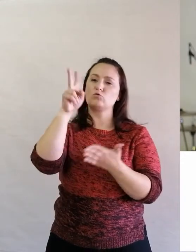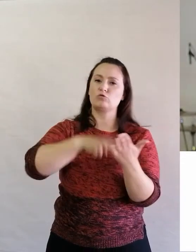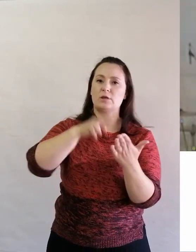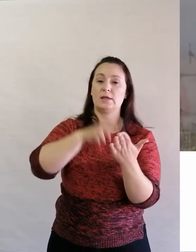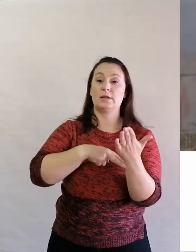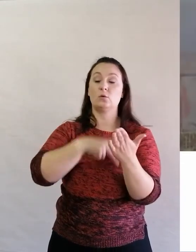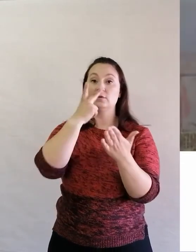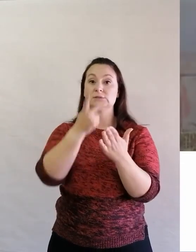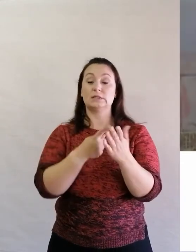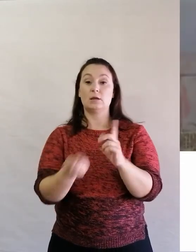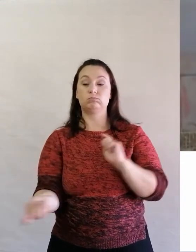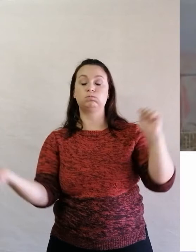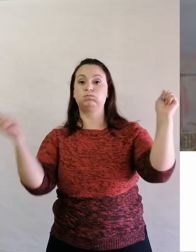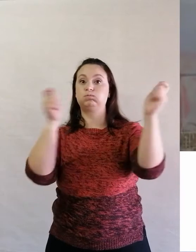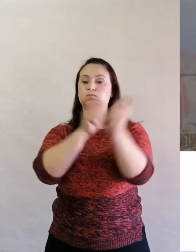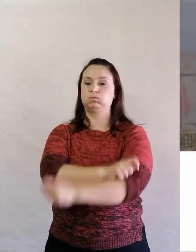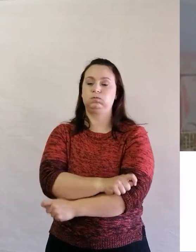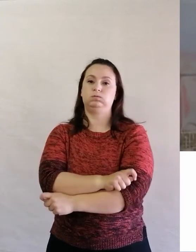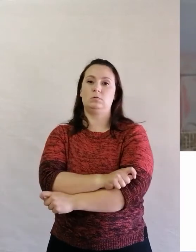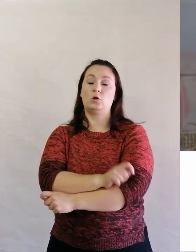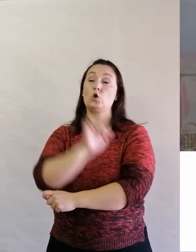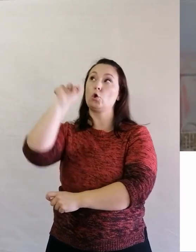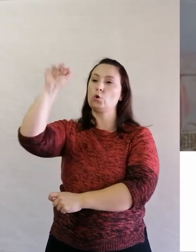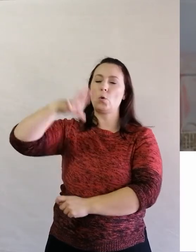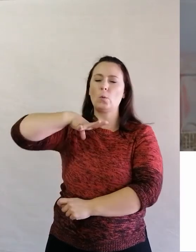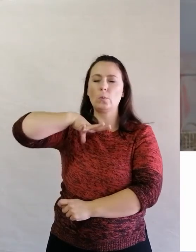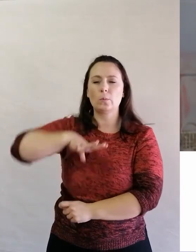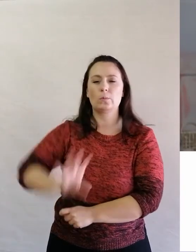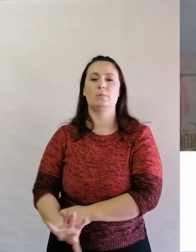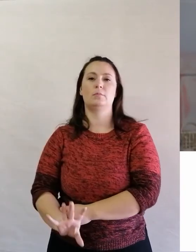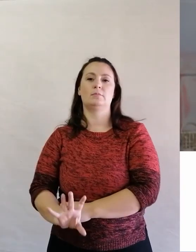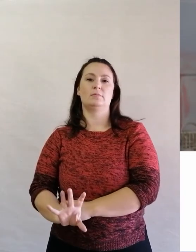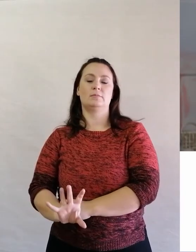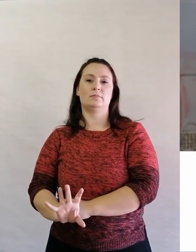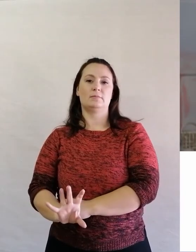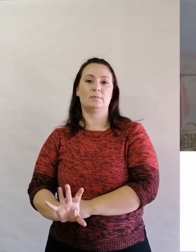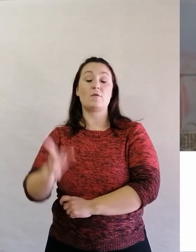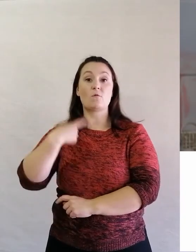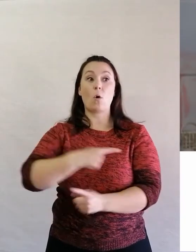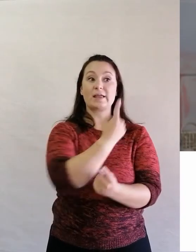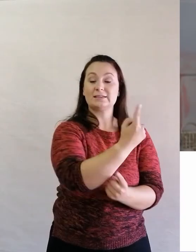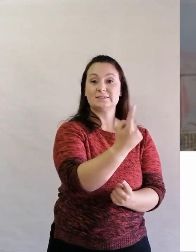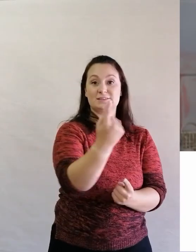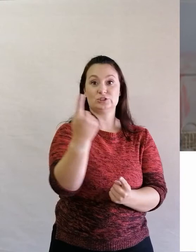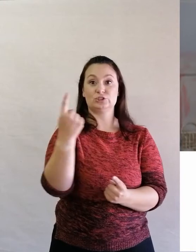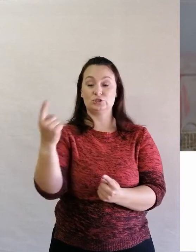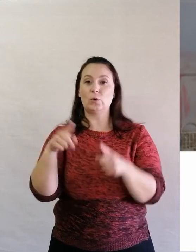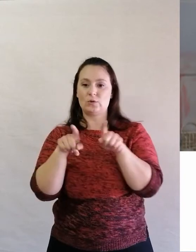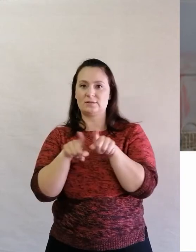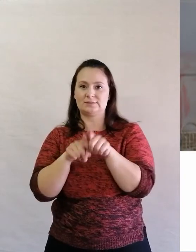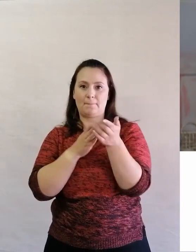We've seen a dramatic conversion and we've realized it's your desire to, Lord, let each of us go through